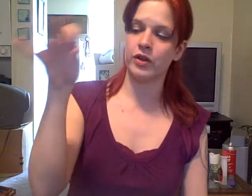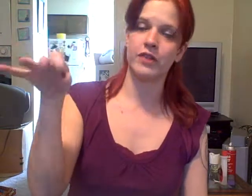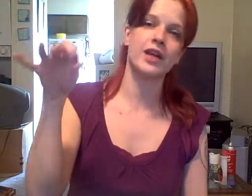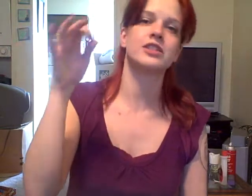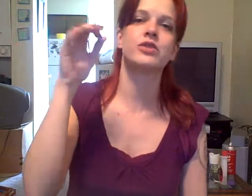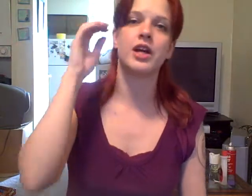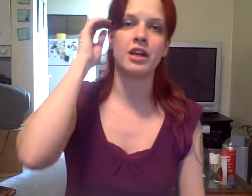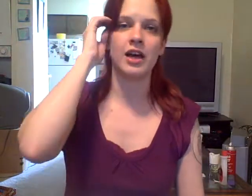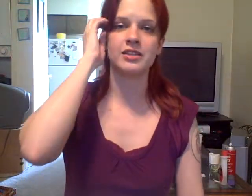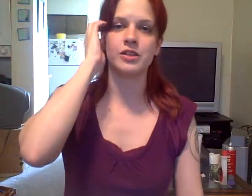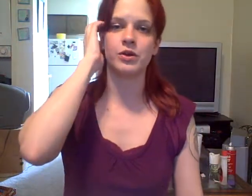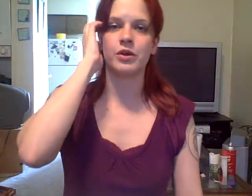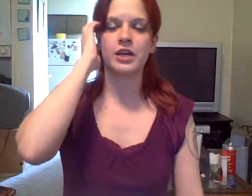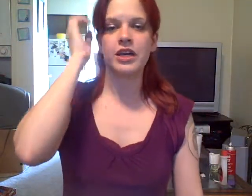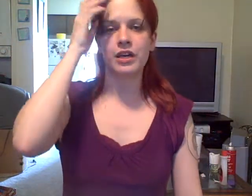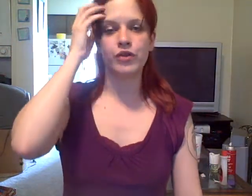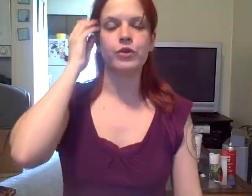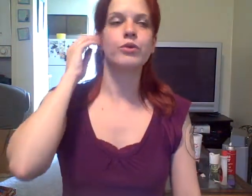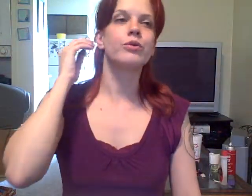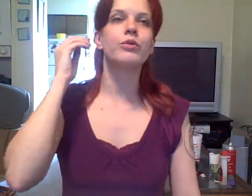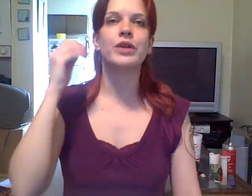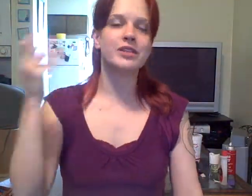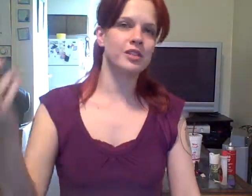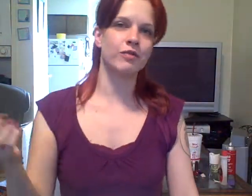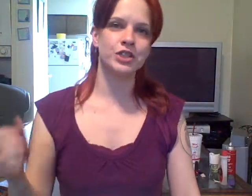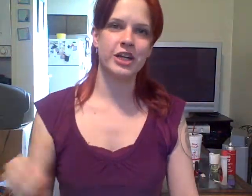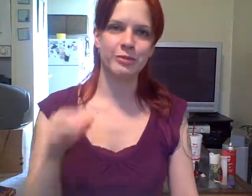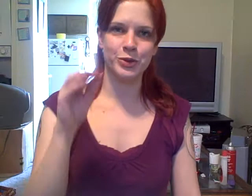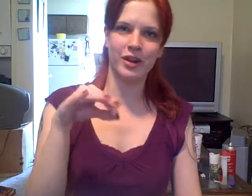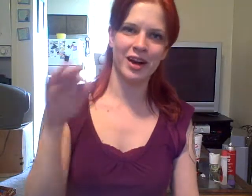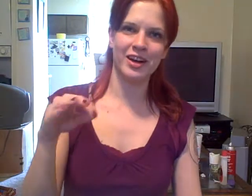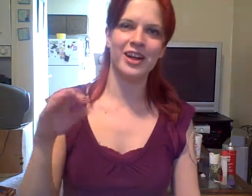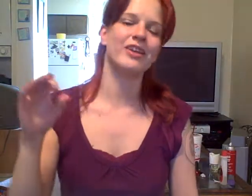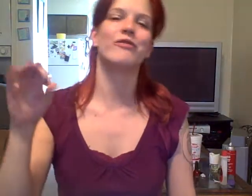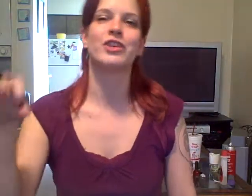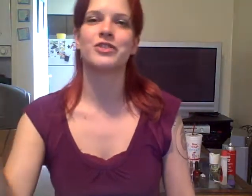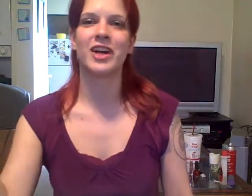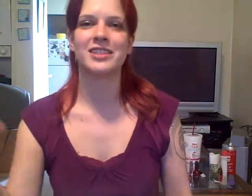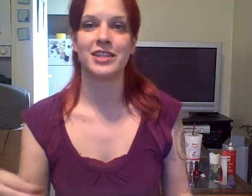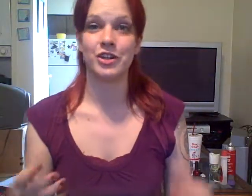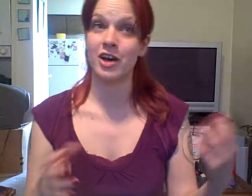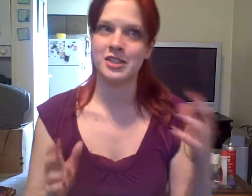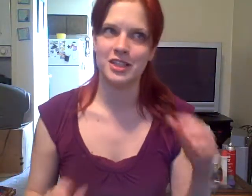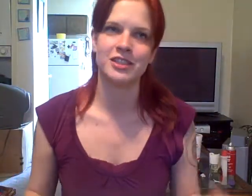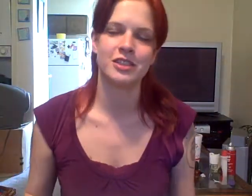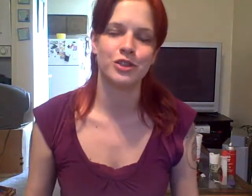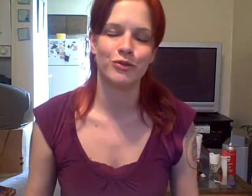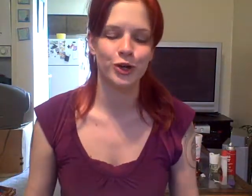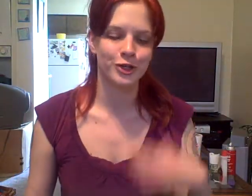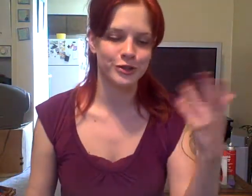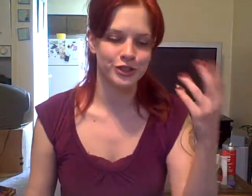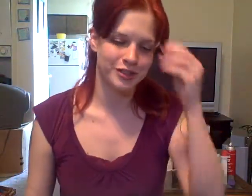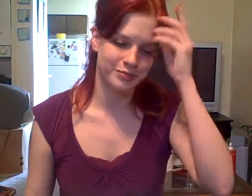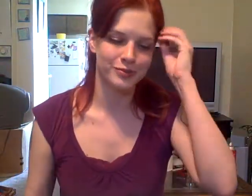like that to do 99. So if you need to differentiate between 99 and French fries and your context doesn't do it for you, just spell